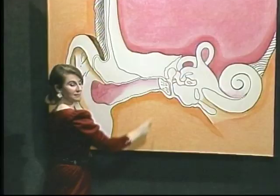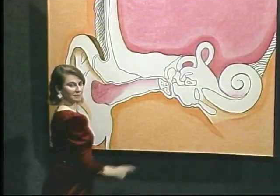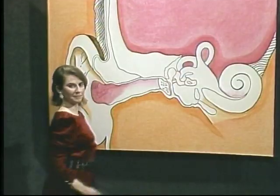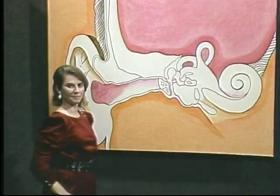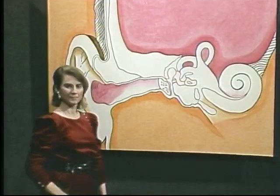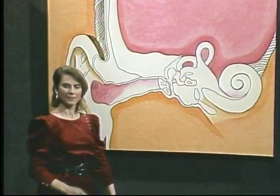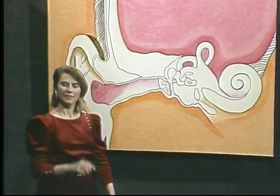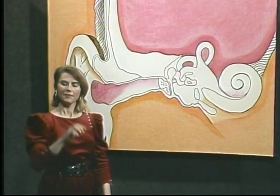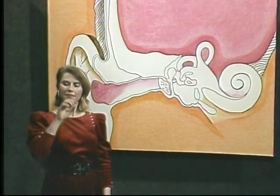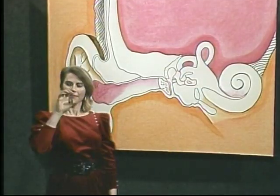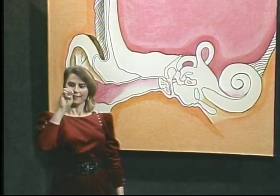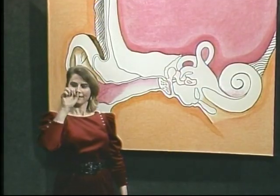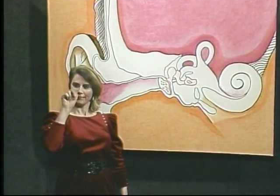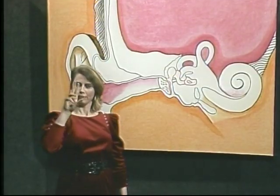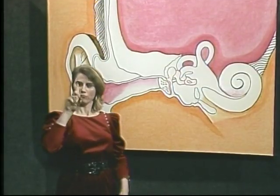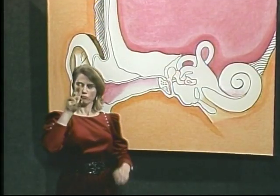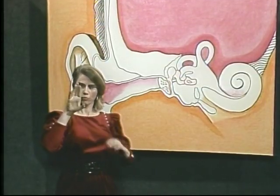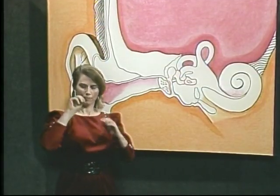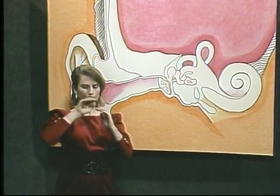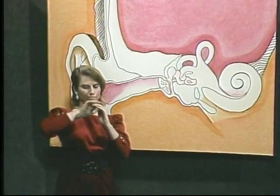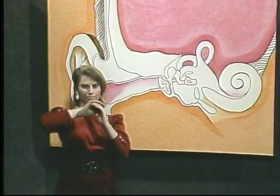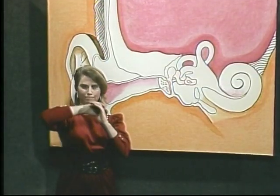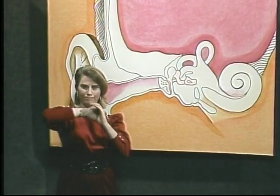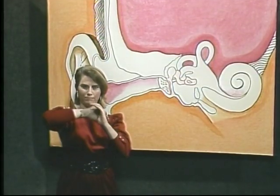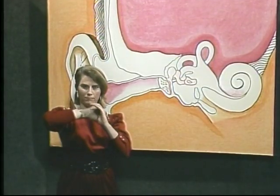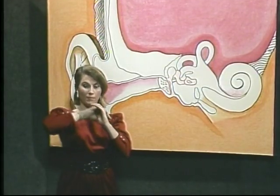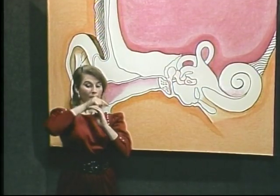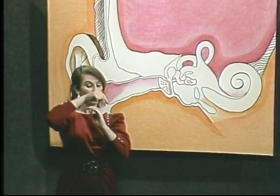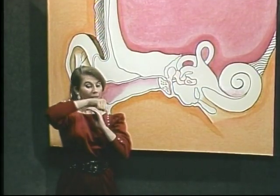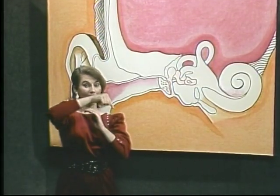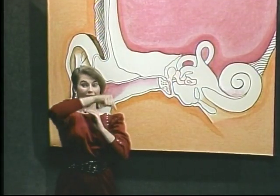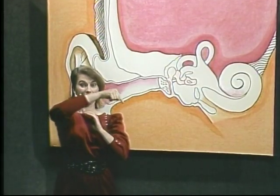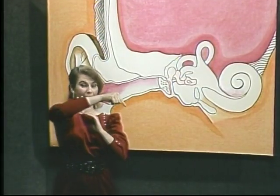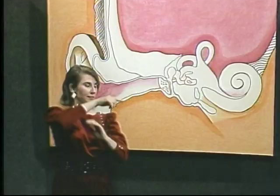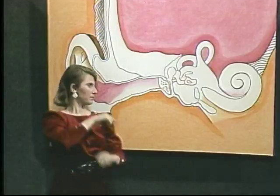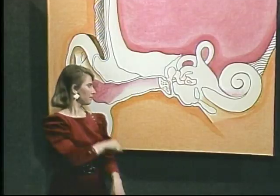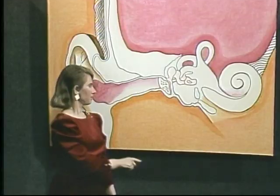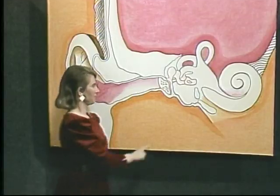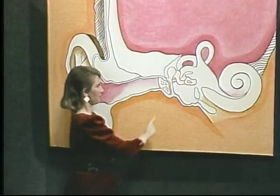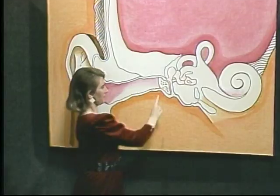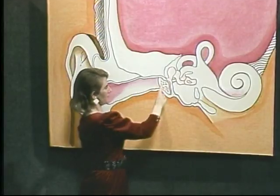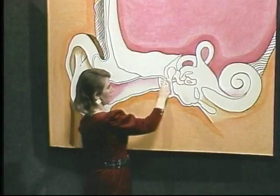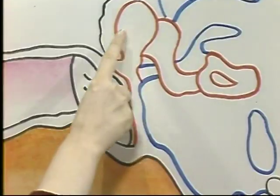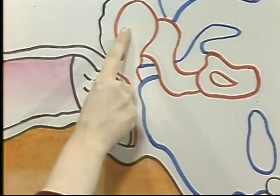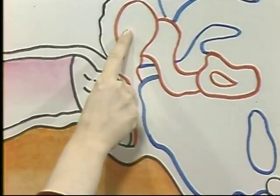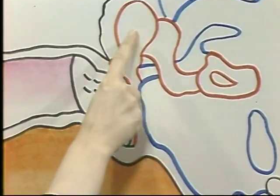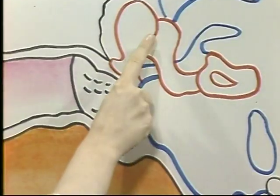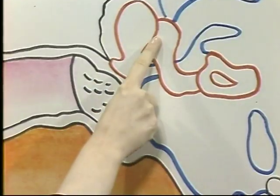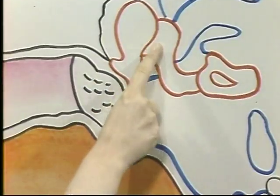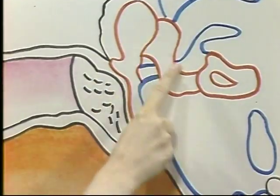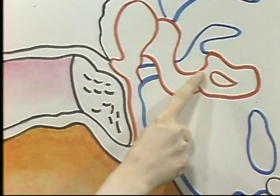the eardrum. The eardrum converts these sound waves into vibrations.